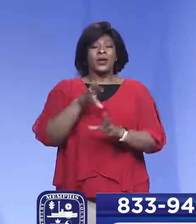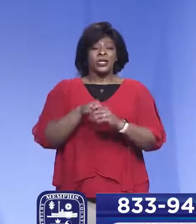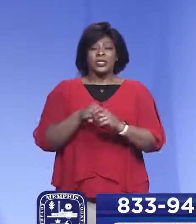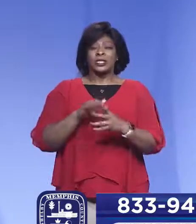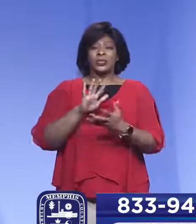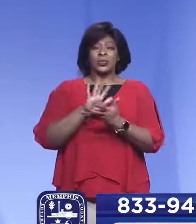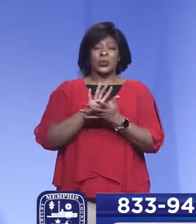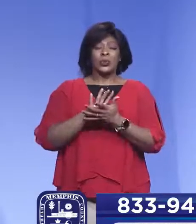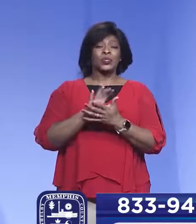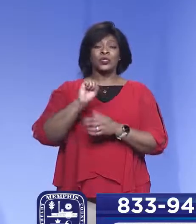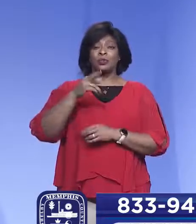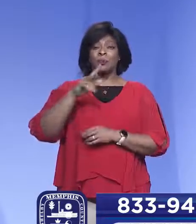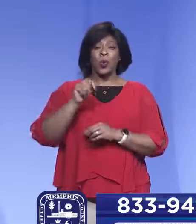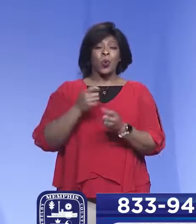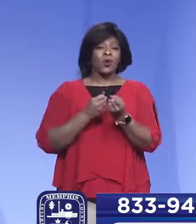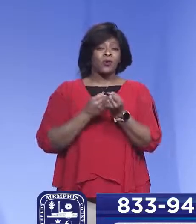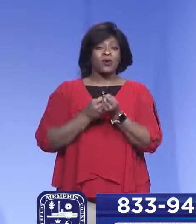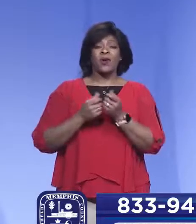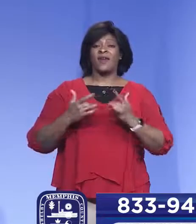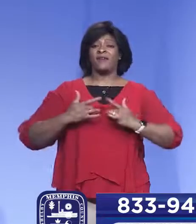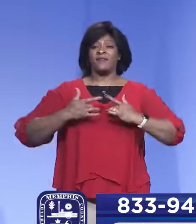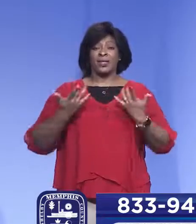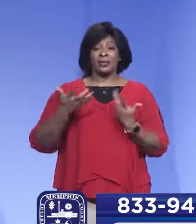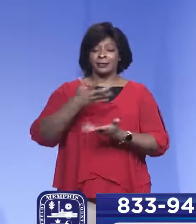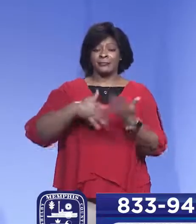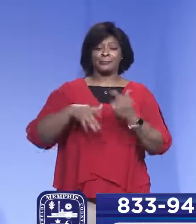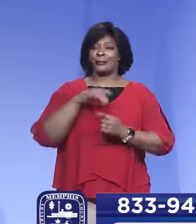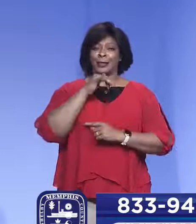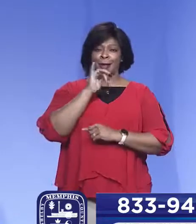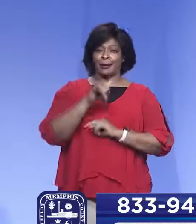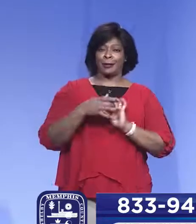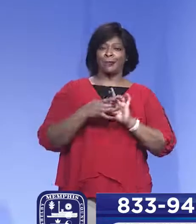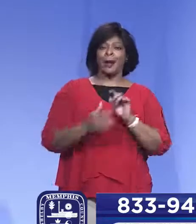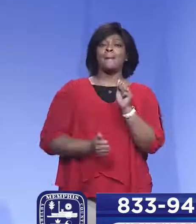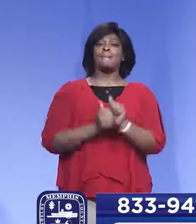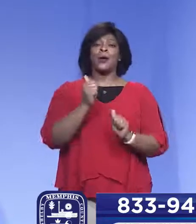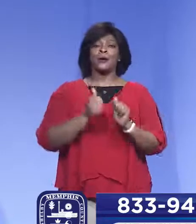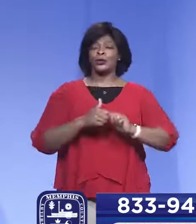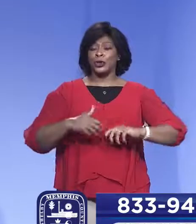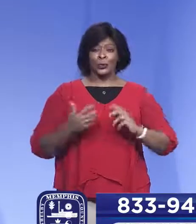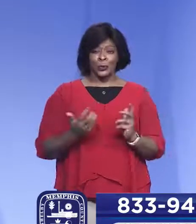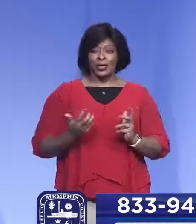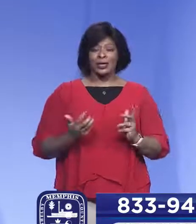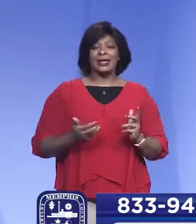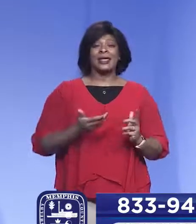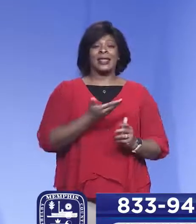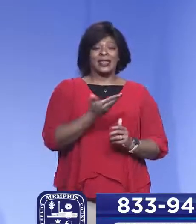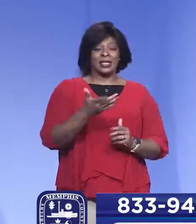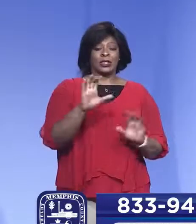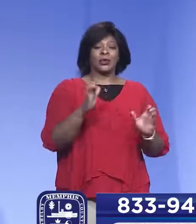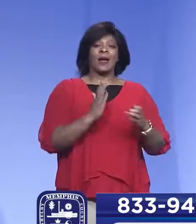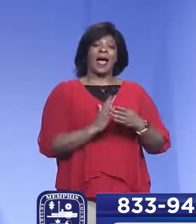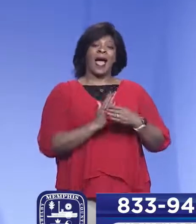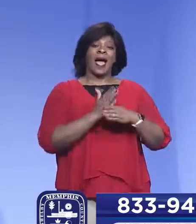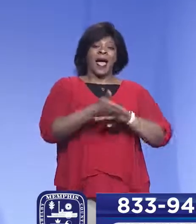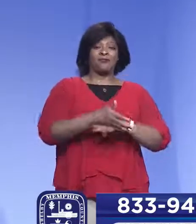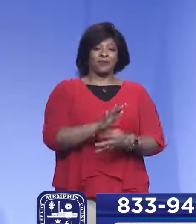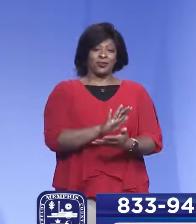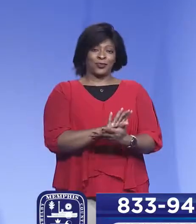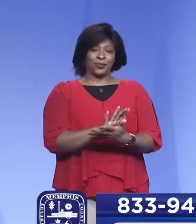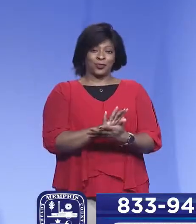participating in a school-sponsored sport activity. It's the things they do outside of